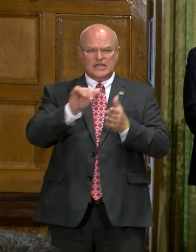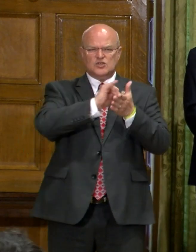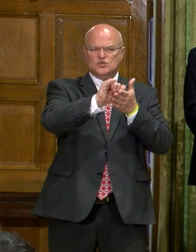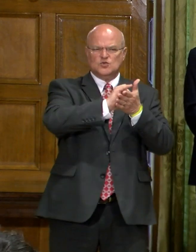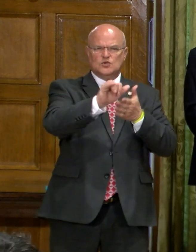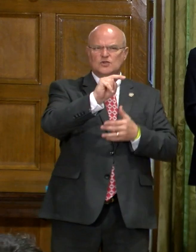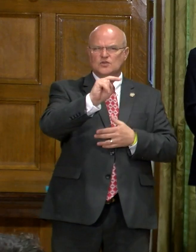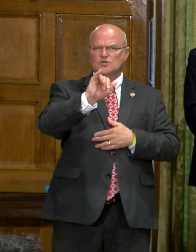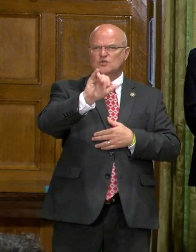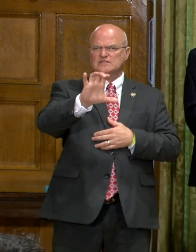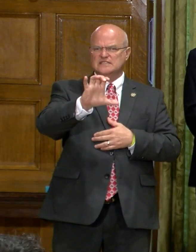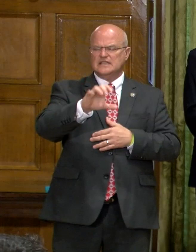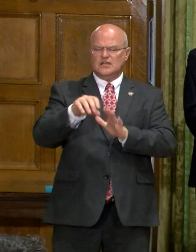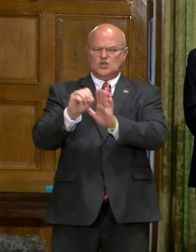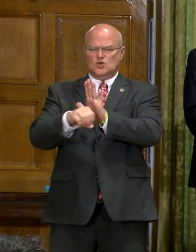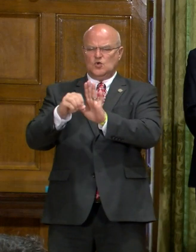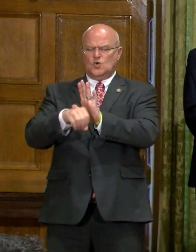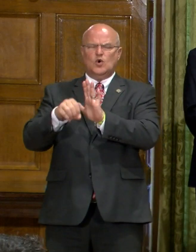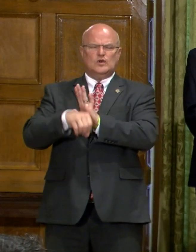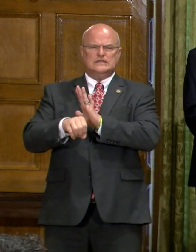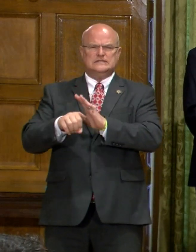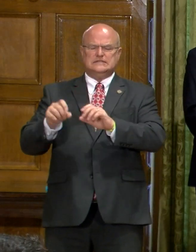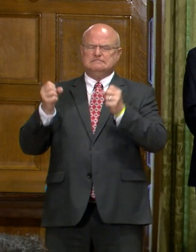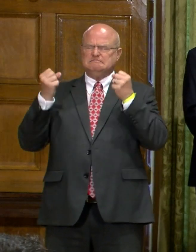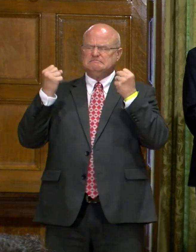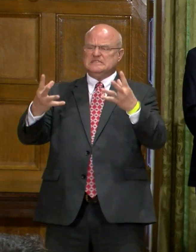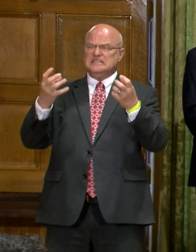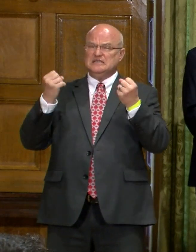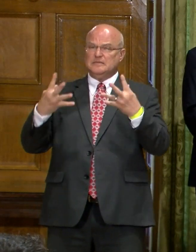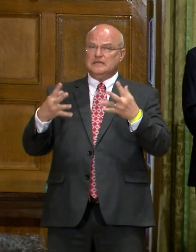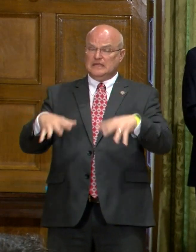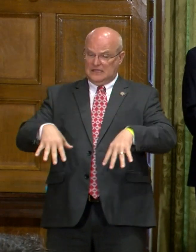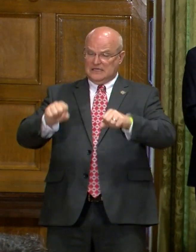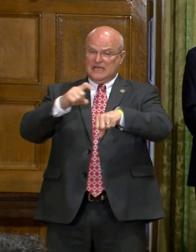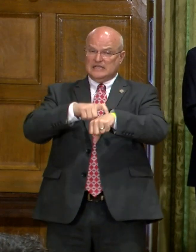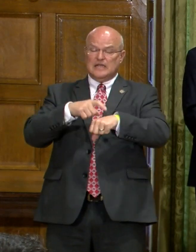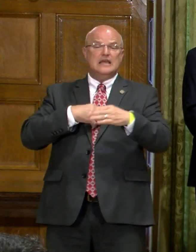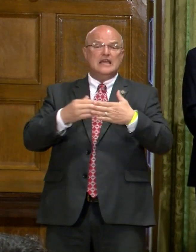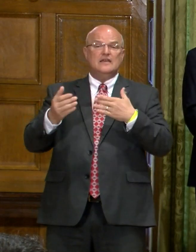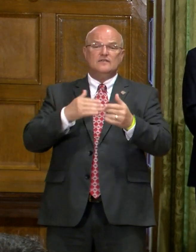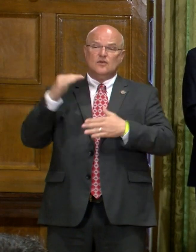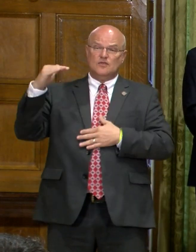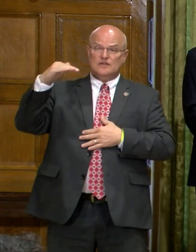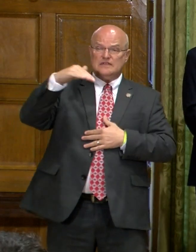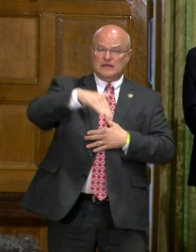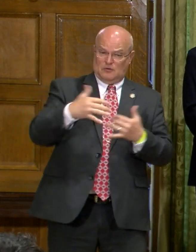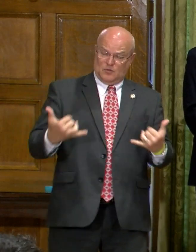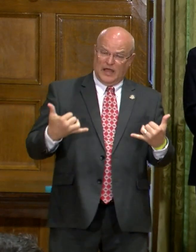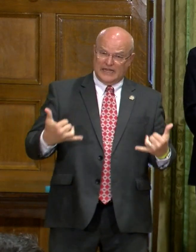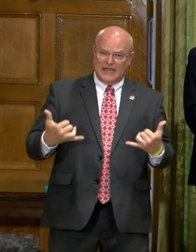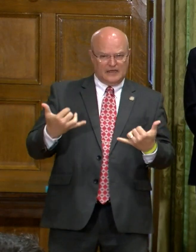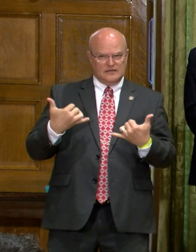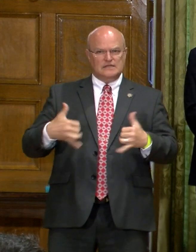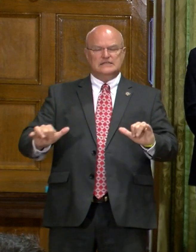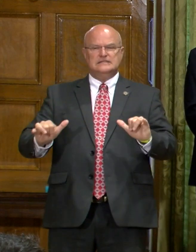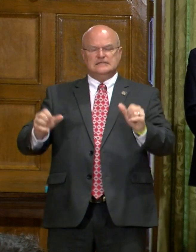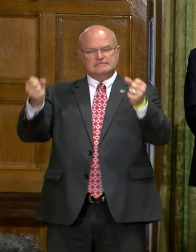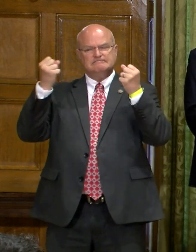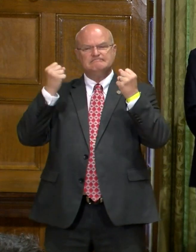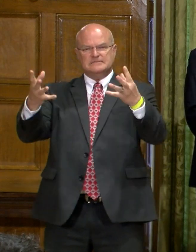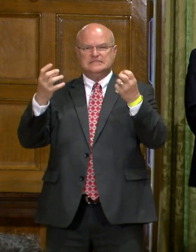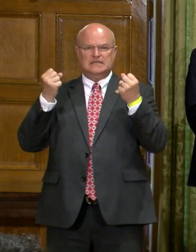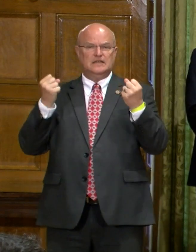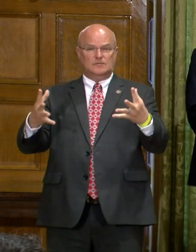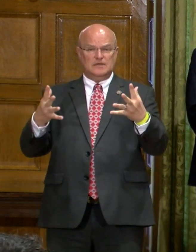York City, New Orleans, there's lots of cases. It's going to take a while, even though they're in a downward trajectory. There's still a